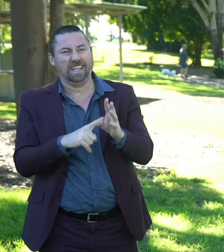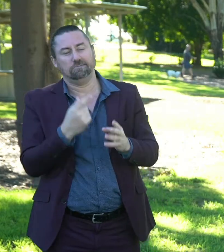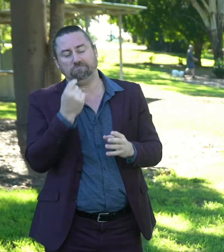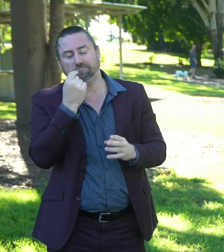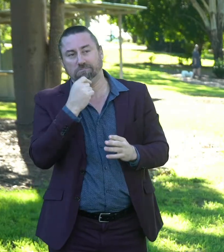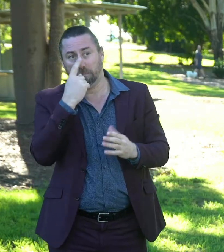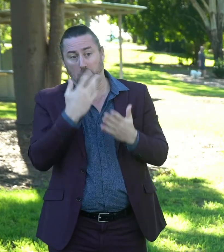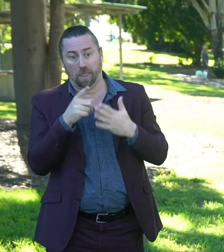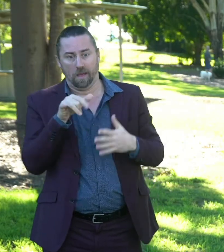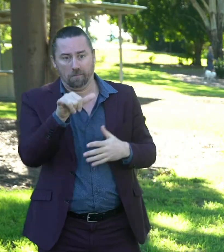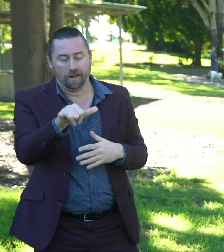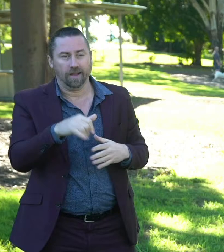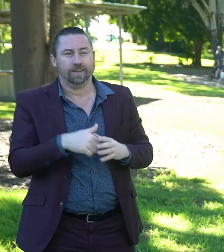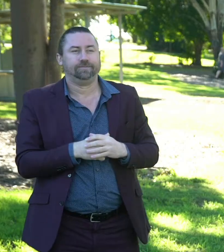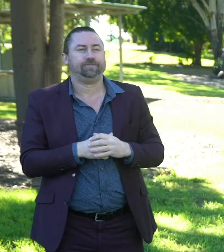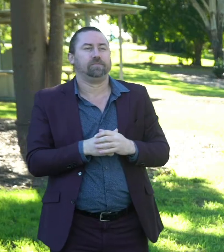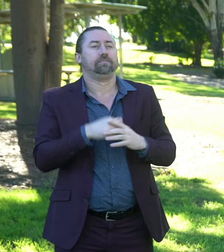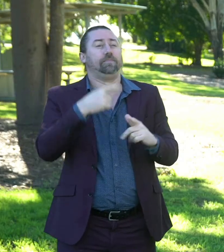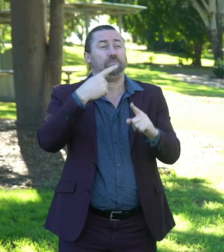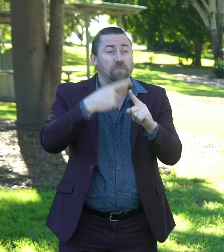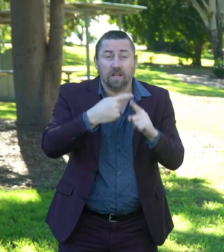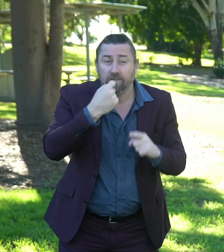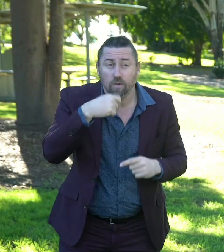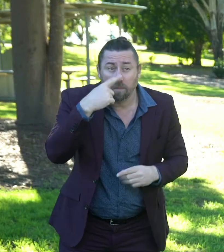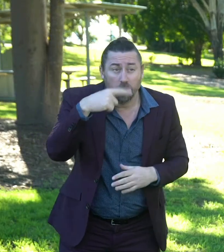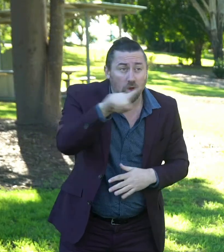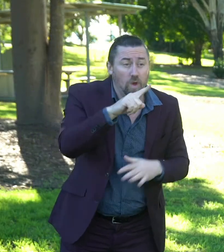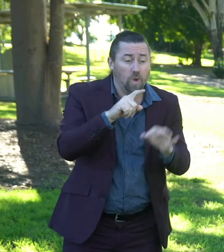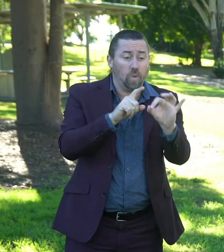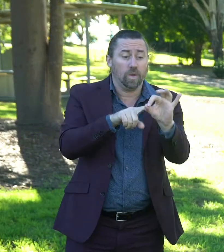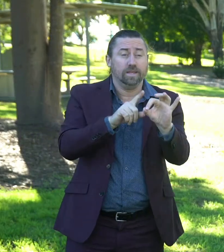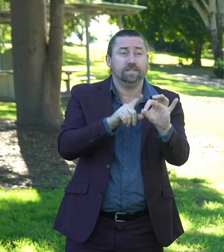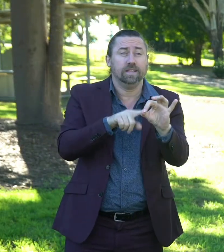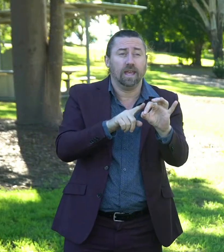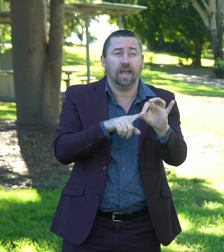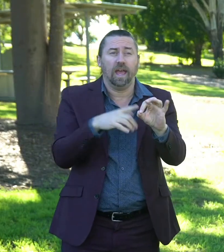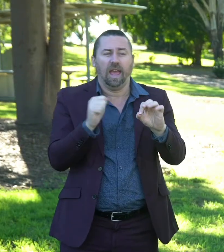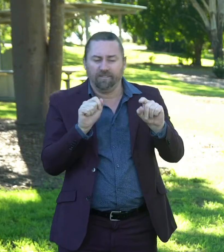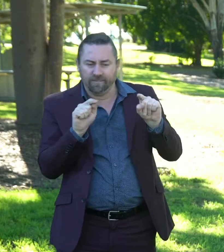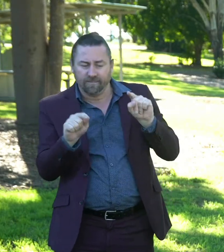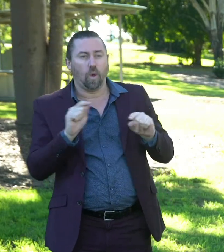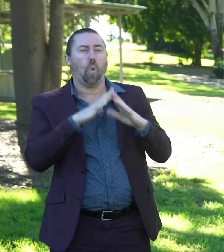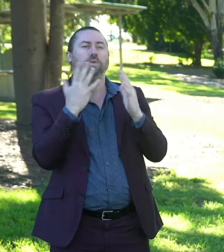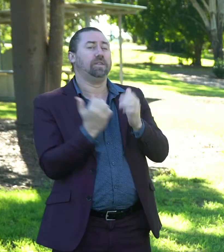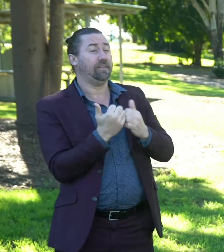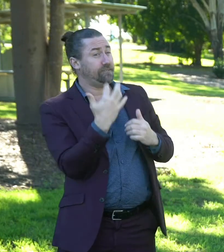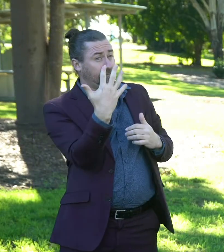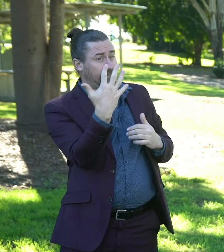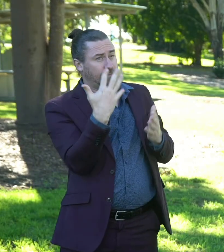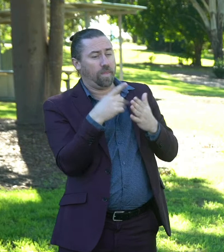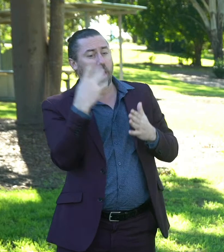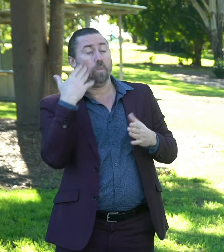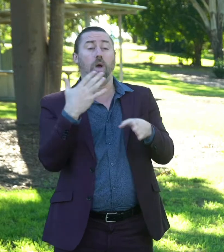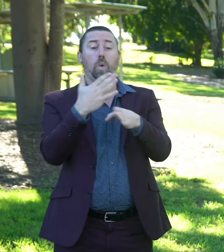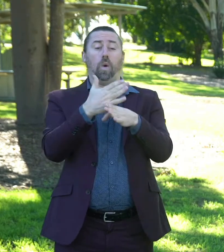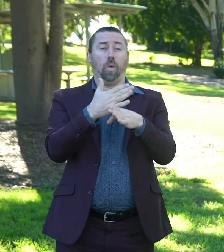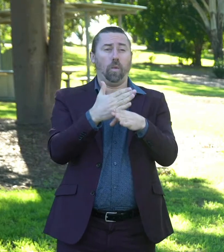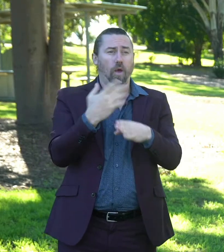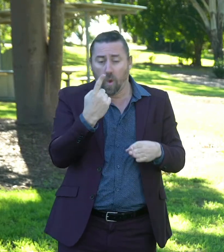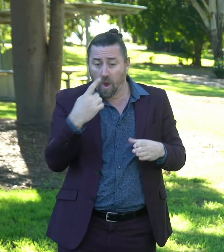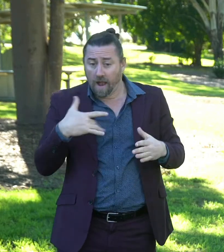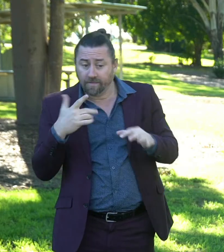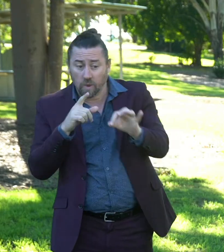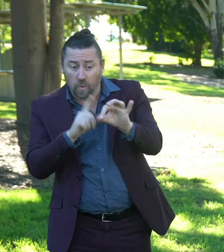will also have been Queenslanders who've been on the other flights. There were 5 flights in total, Queenslanders on the other